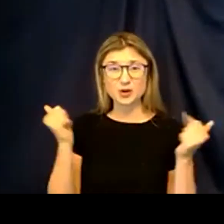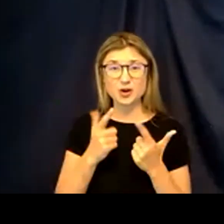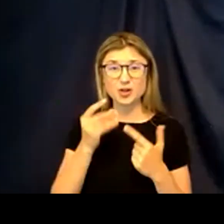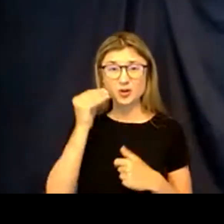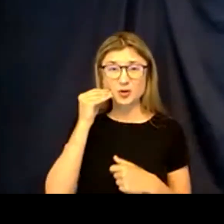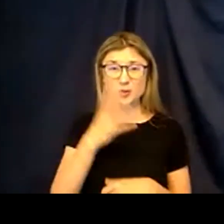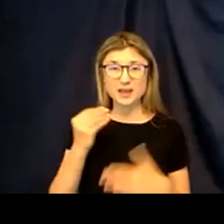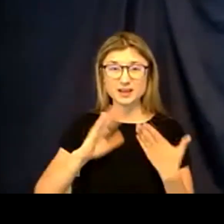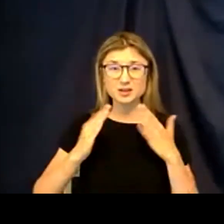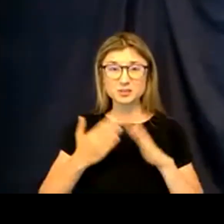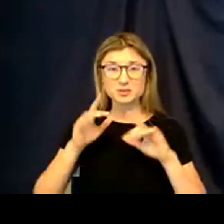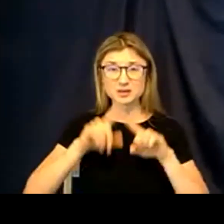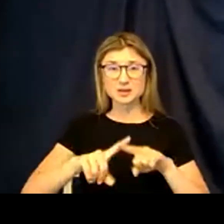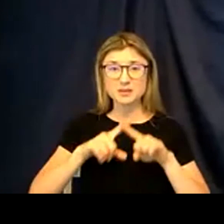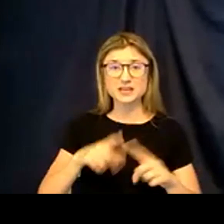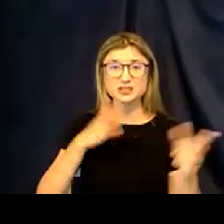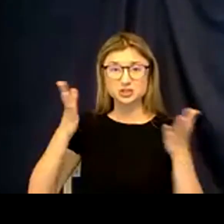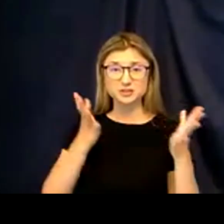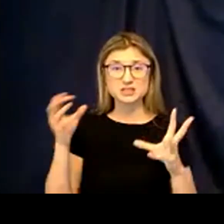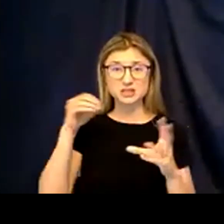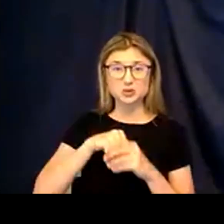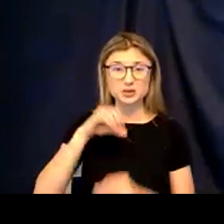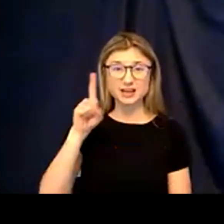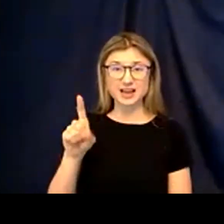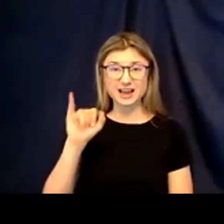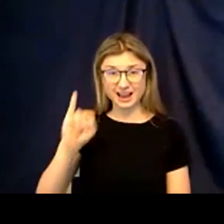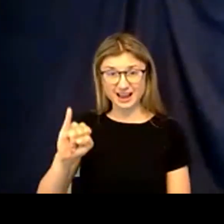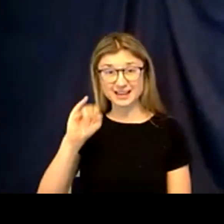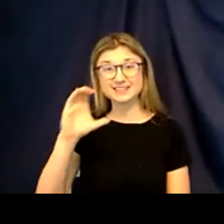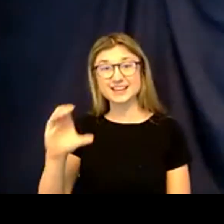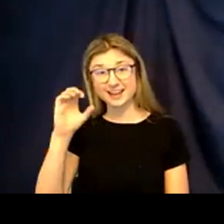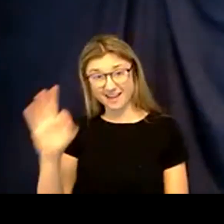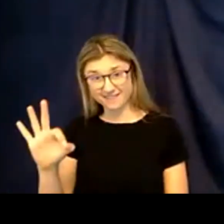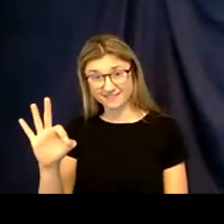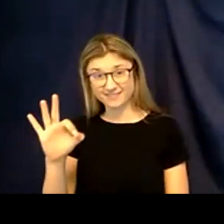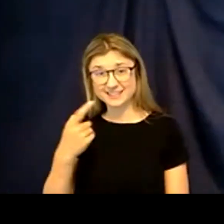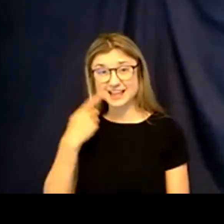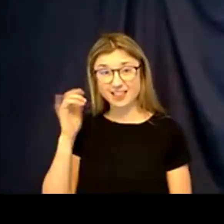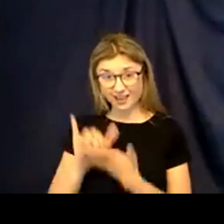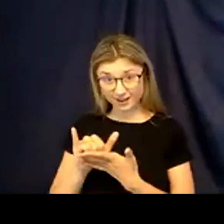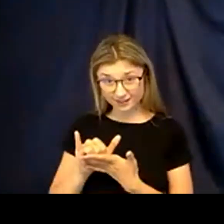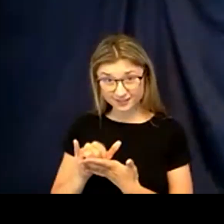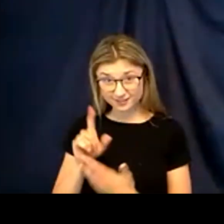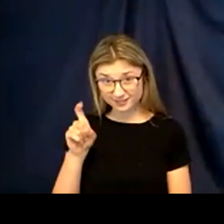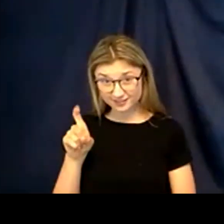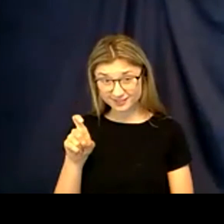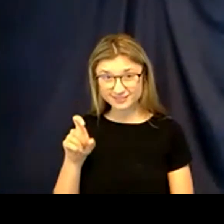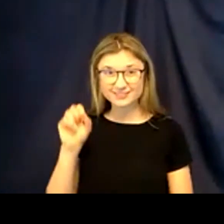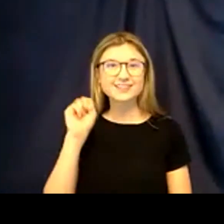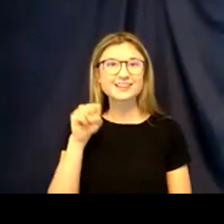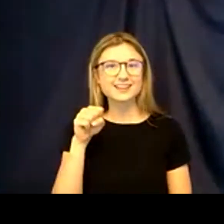services, including ICFs. Maybe it should say that then. Yeah, that's better.